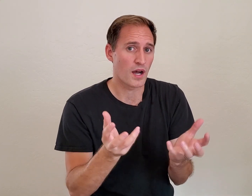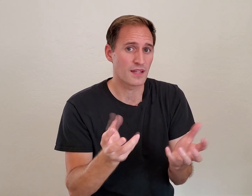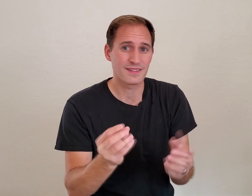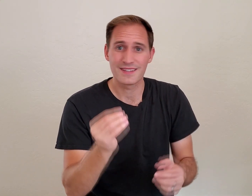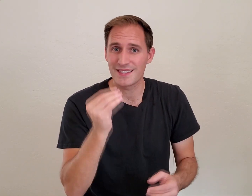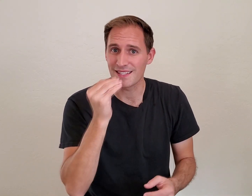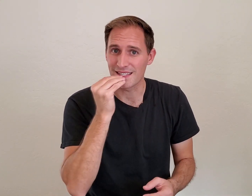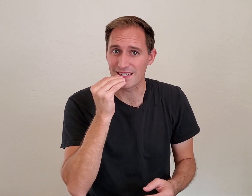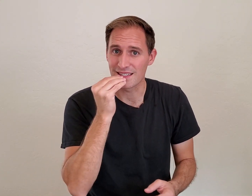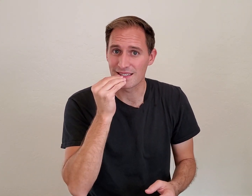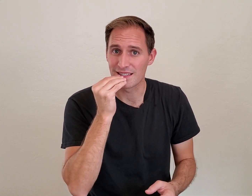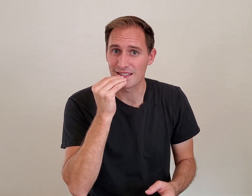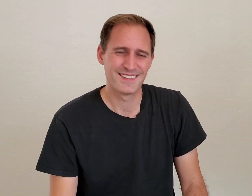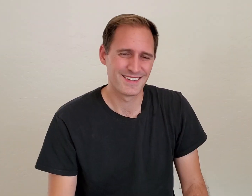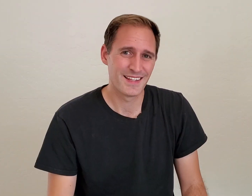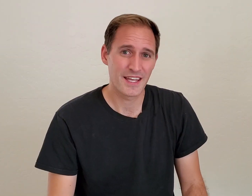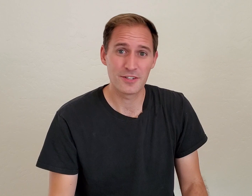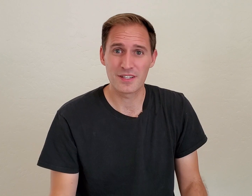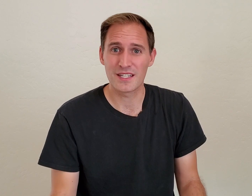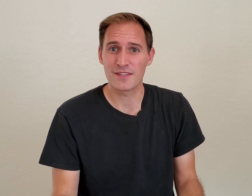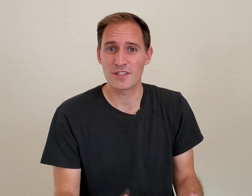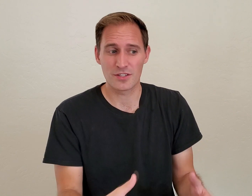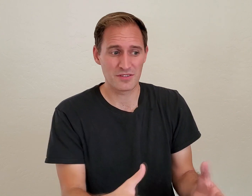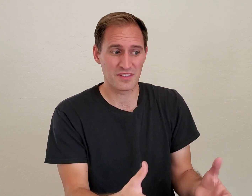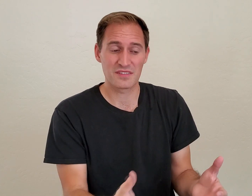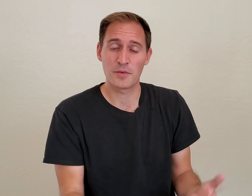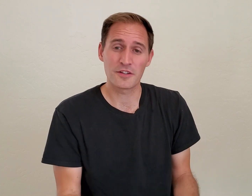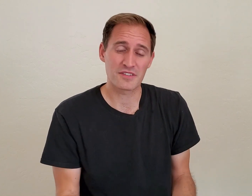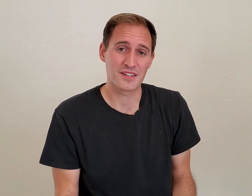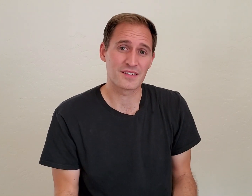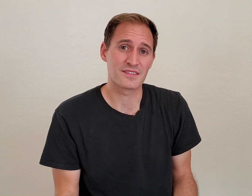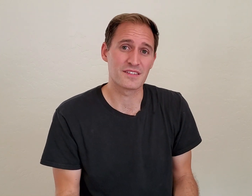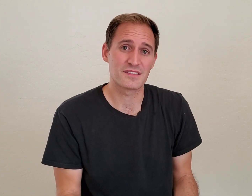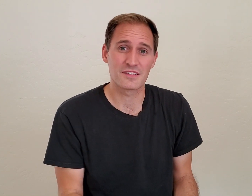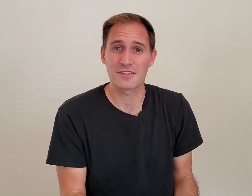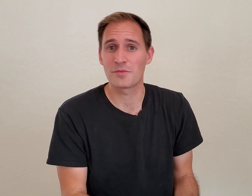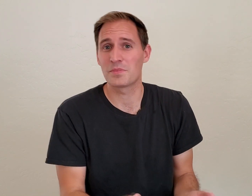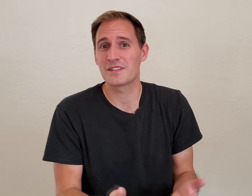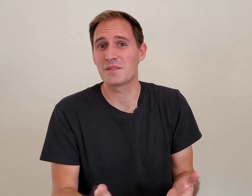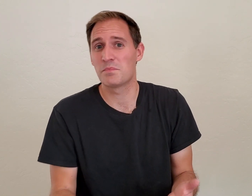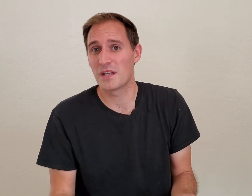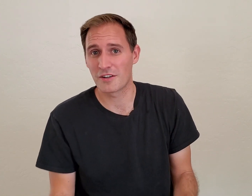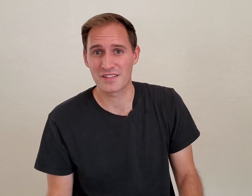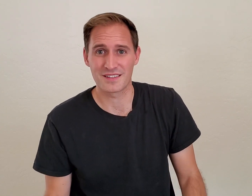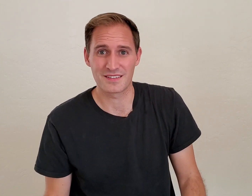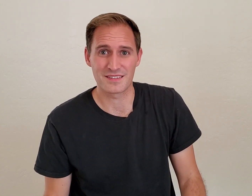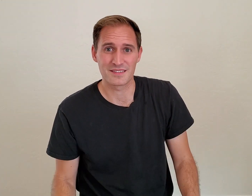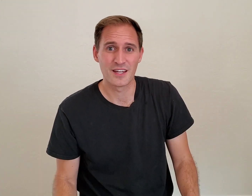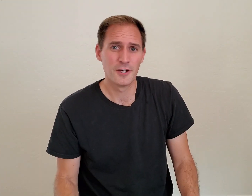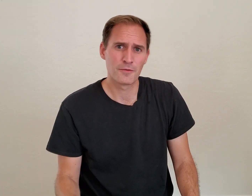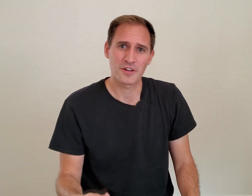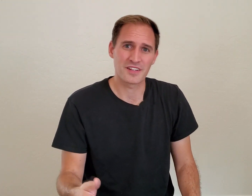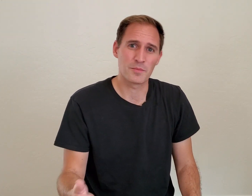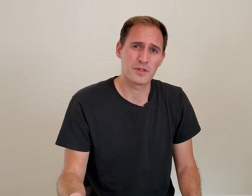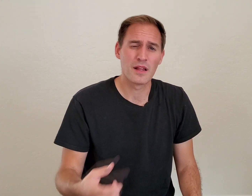want eat. And you can even use these smaller sentences to start building bigger sentences. For example,